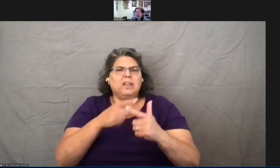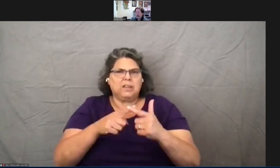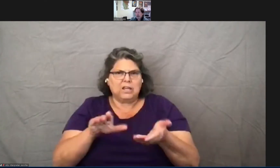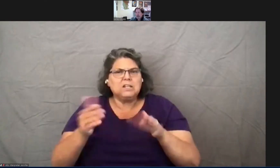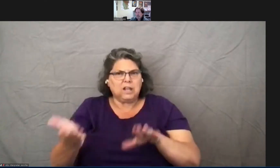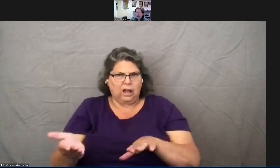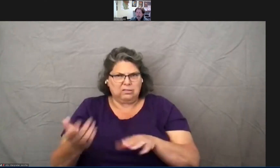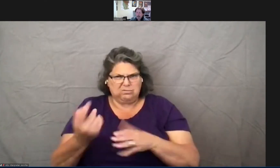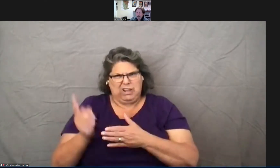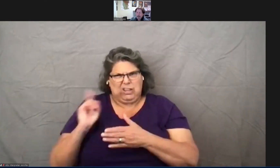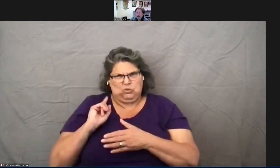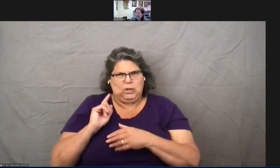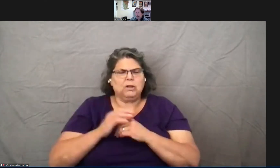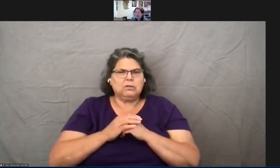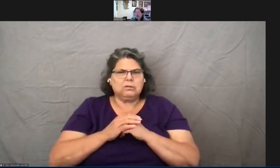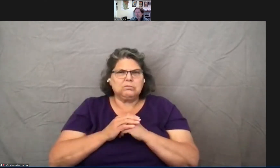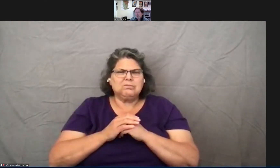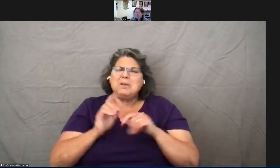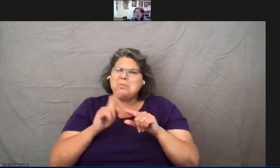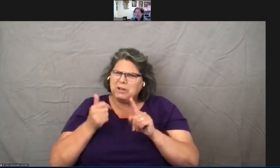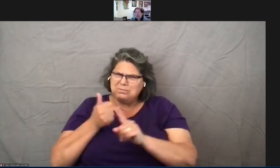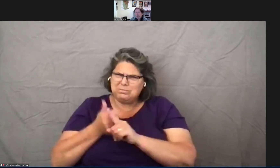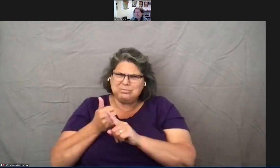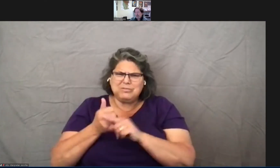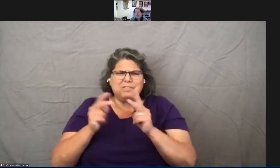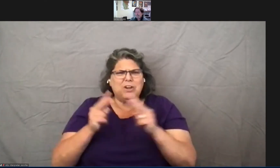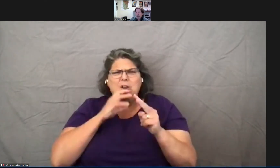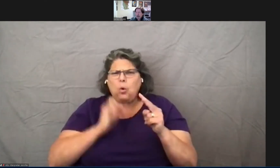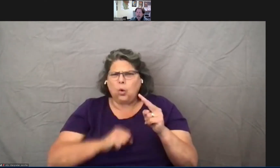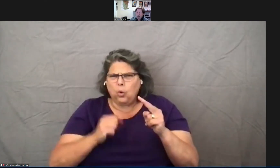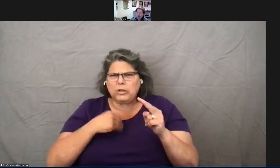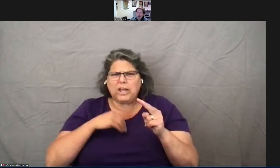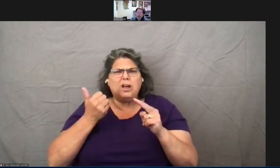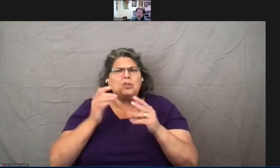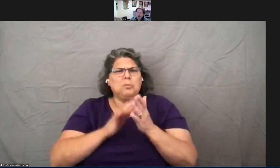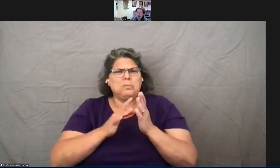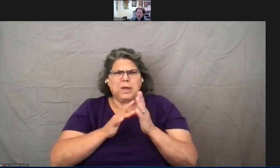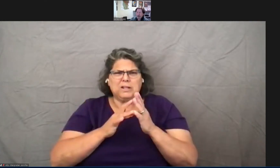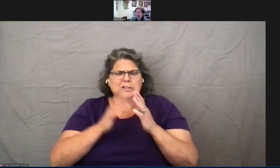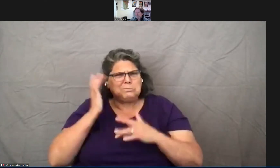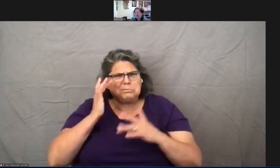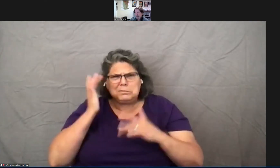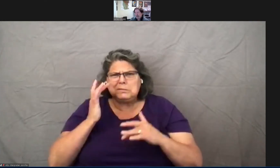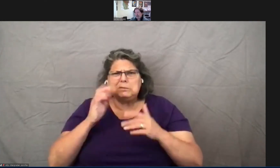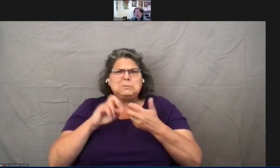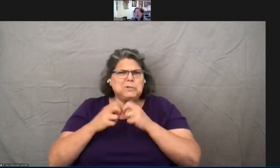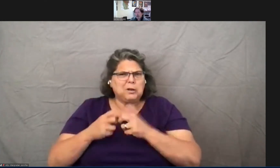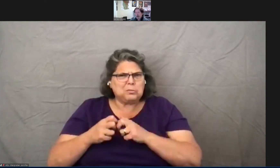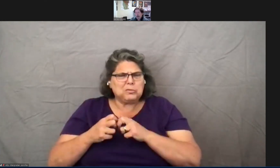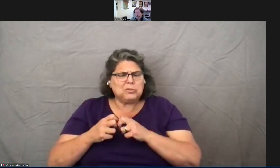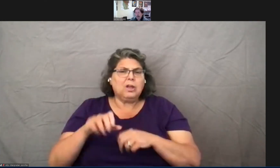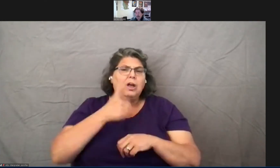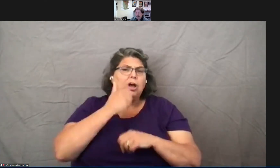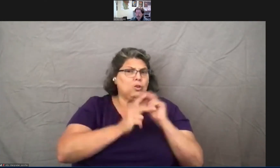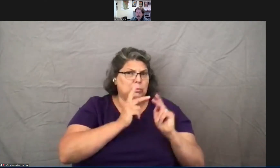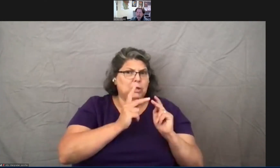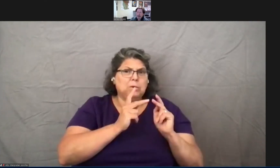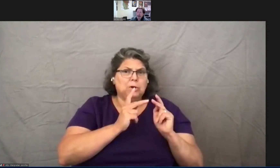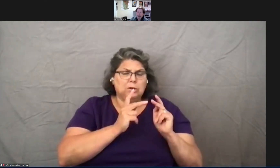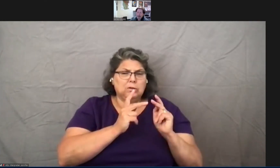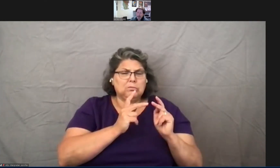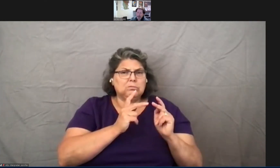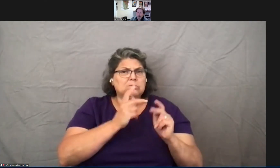along, who was very elderly and did have a lot of comorbidities. And we've had others who have passed who had